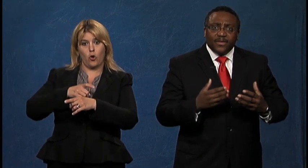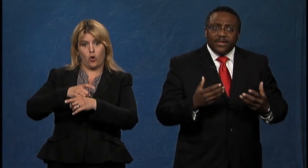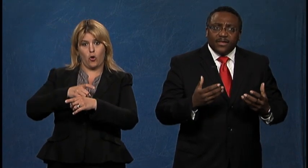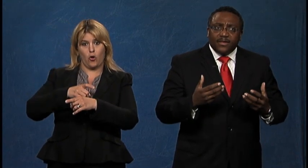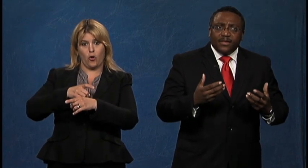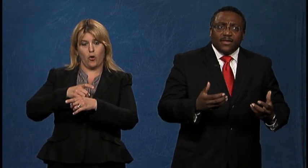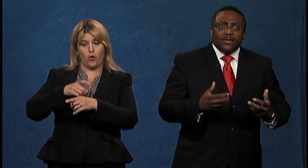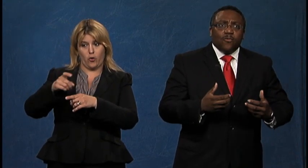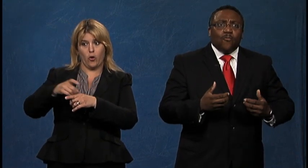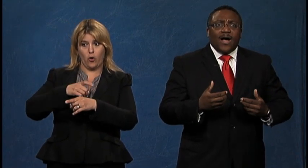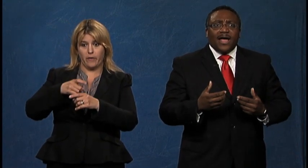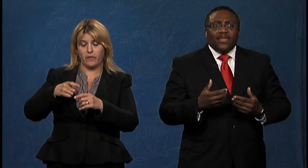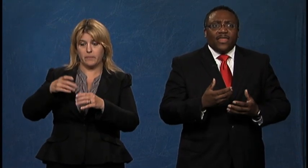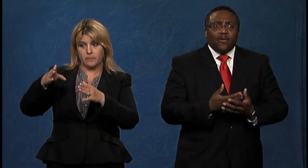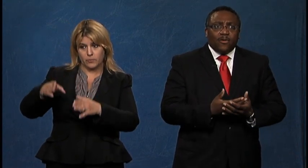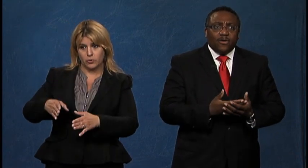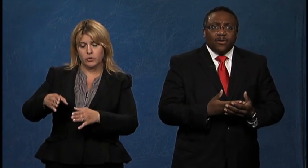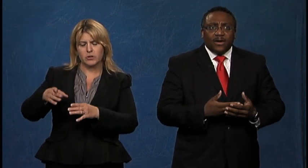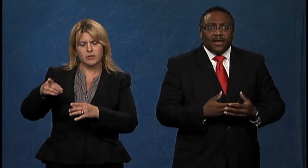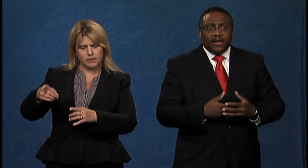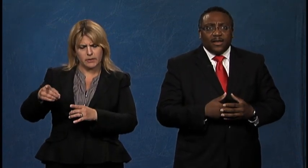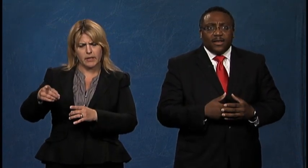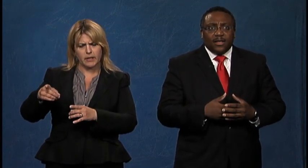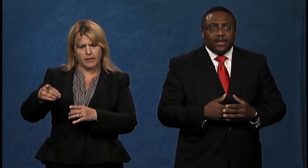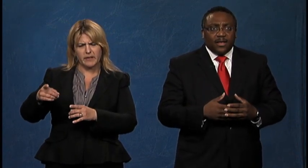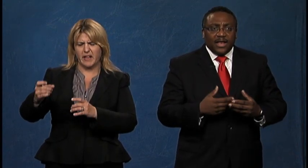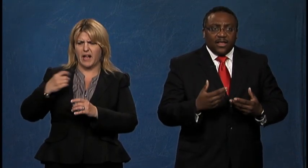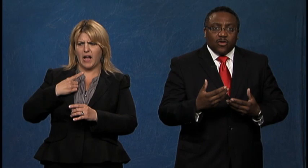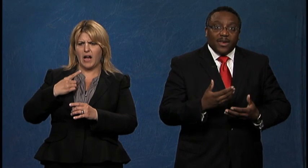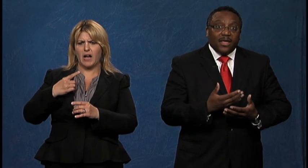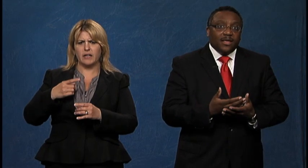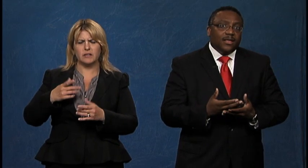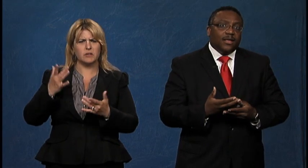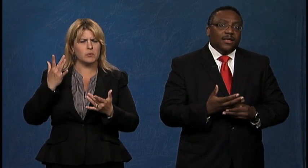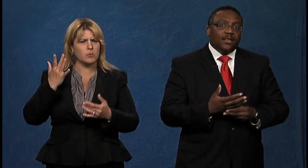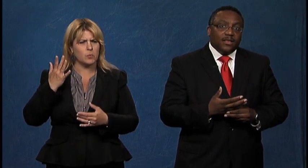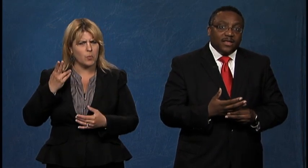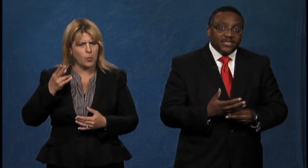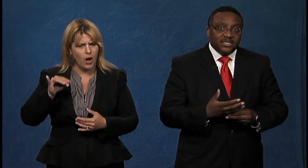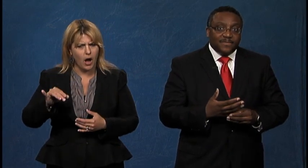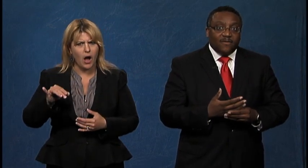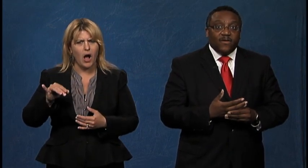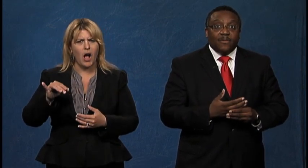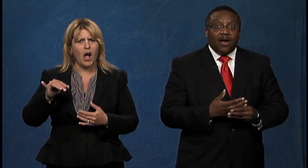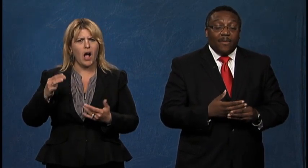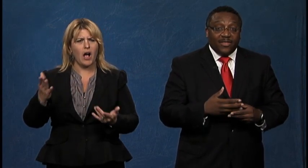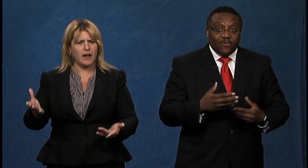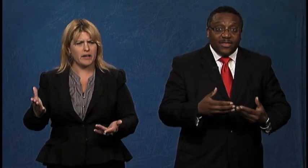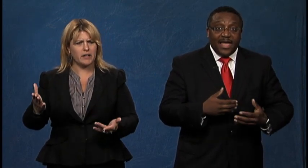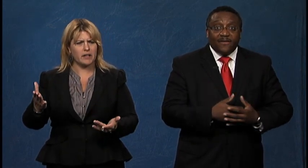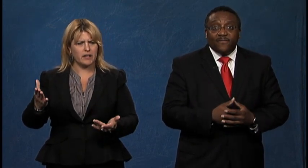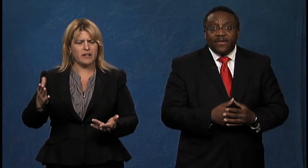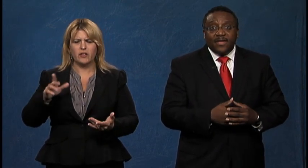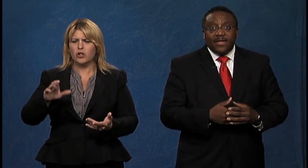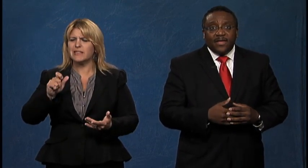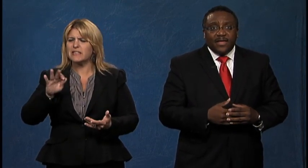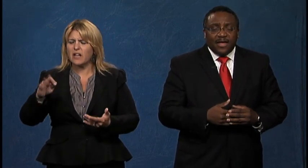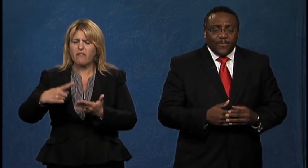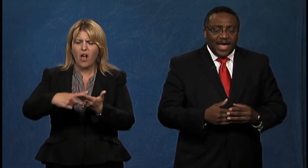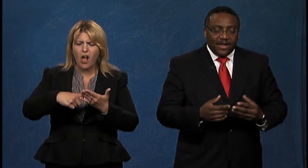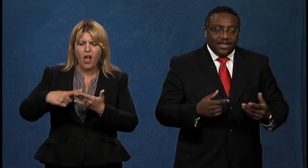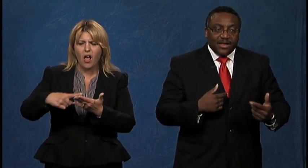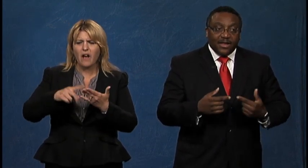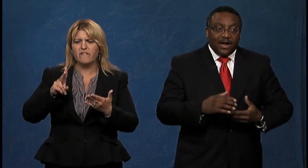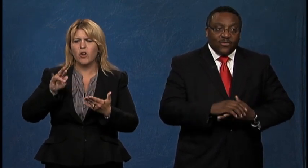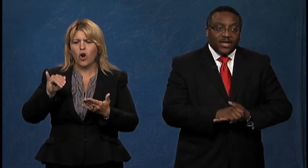asking why they were getting so many discussions about VRI among their staff.